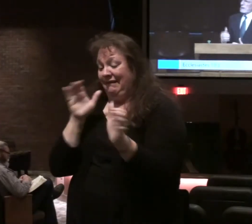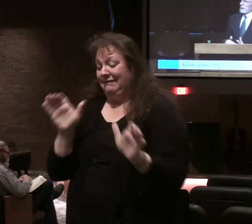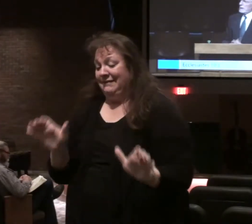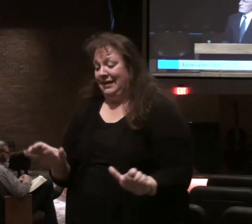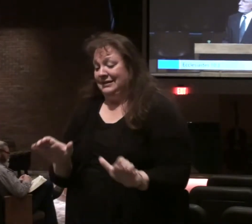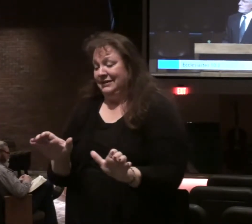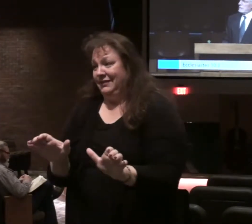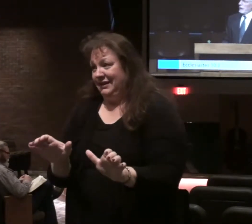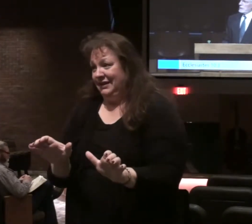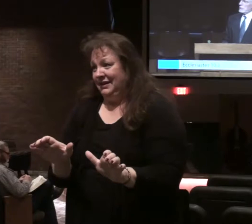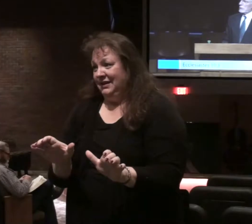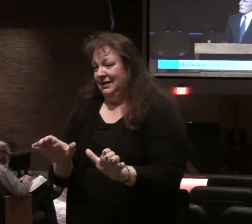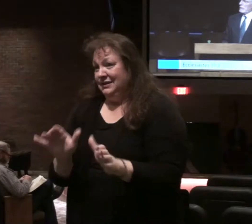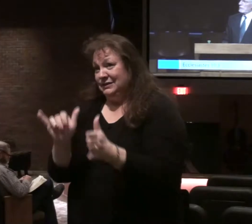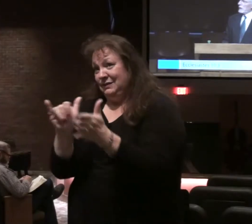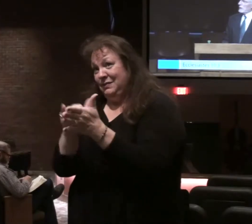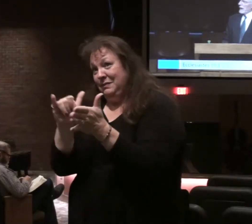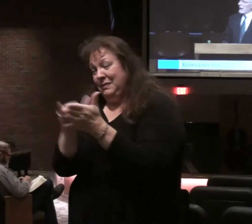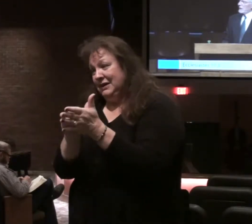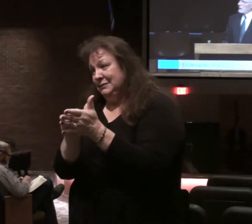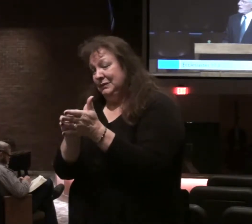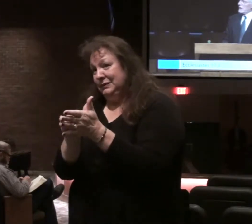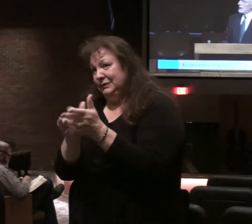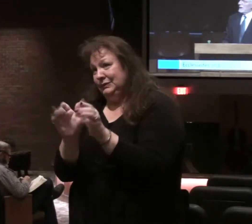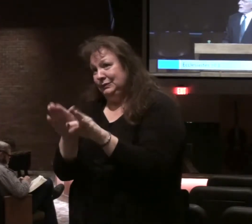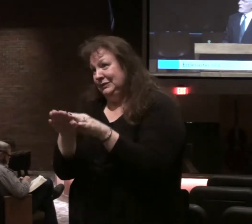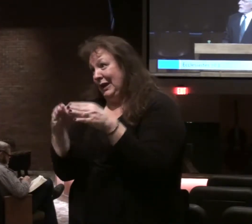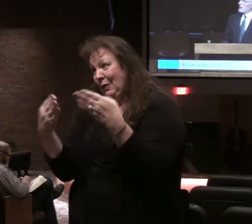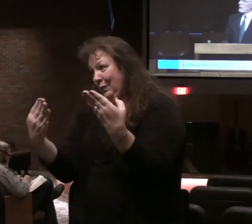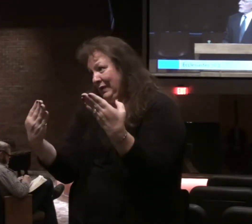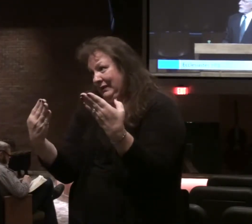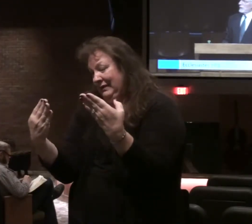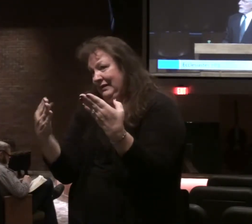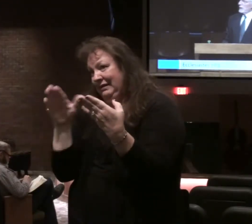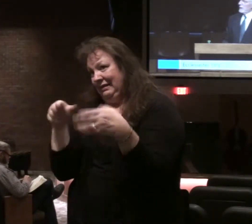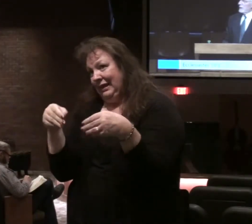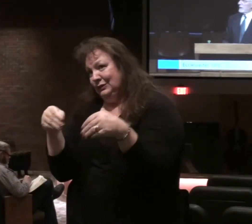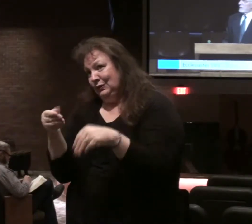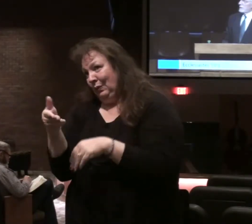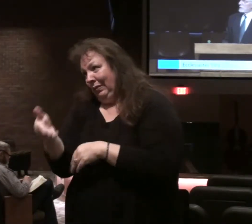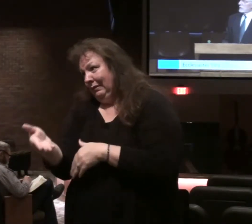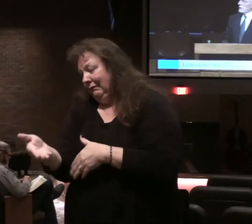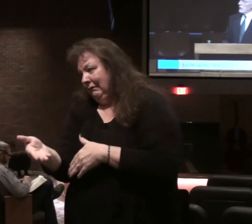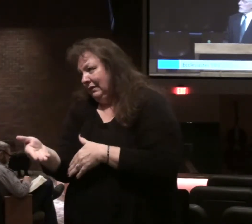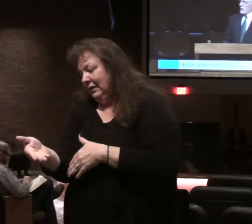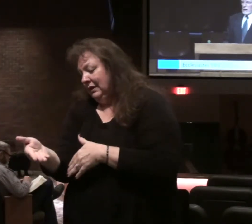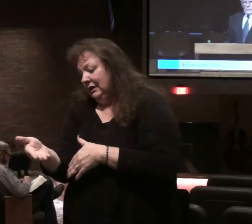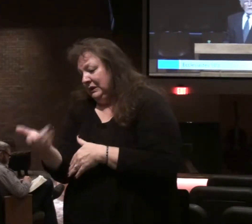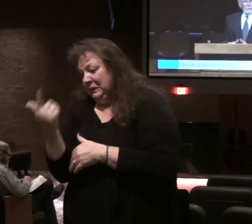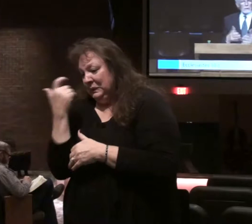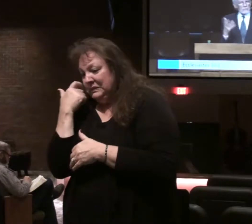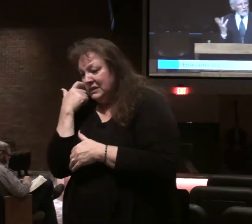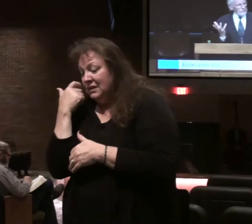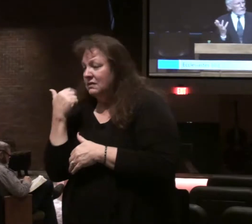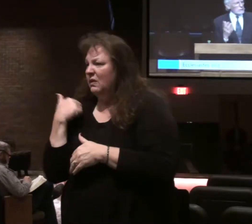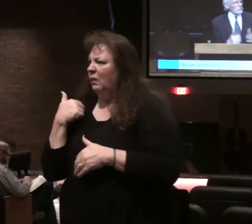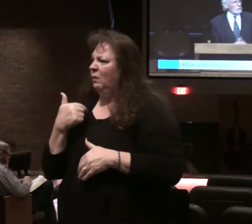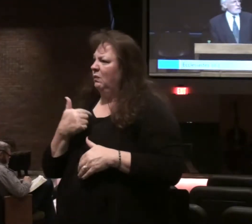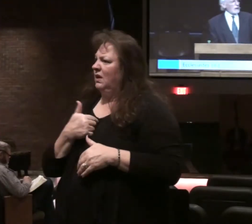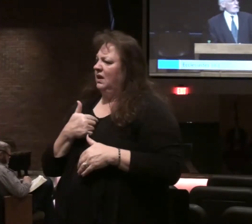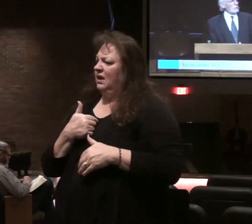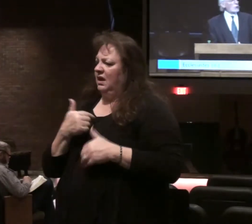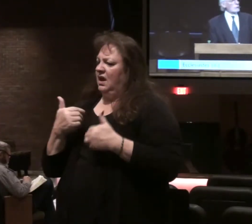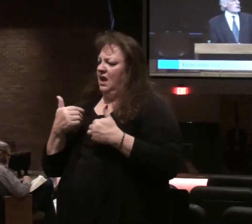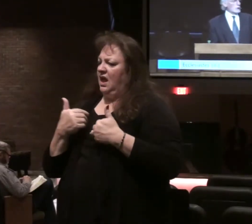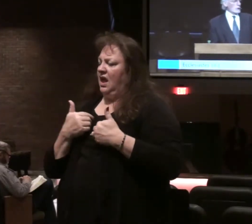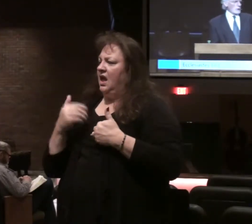it's, impossible to run them all, I guess, with that store in there. There wasn't too long ago, we used to